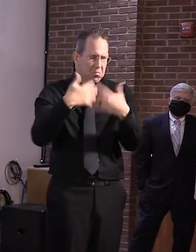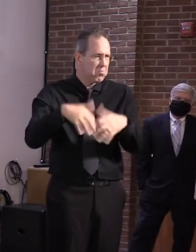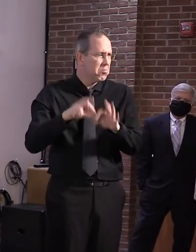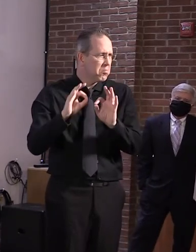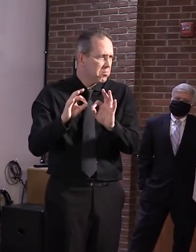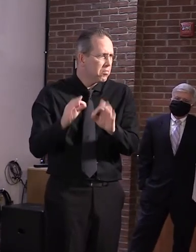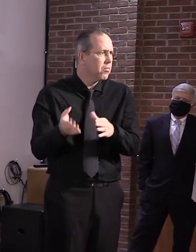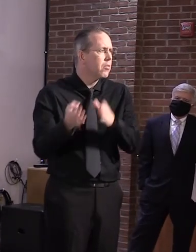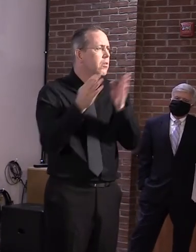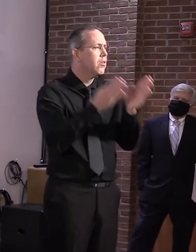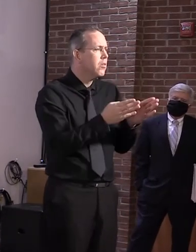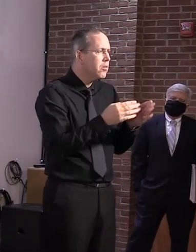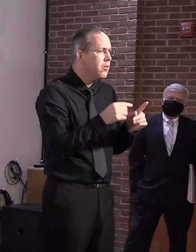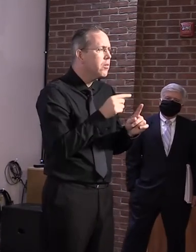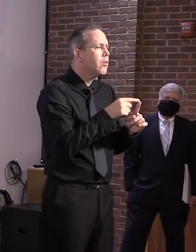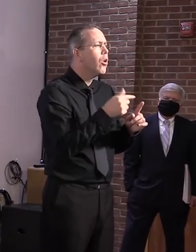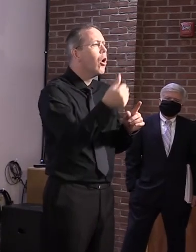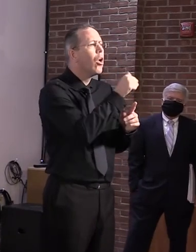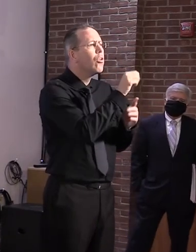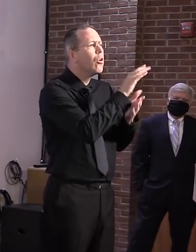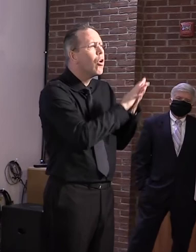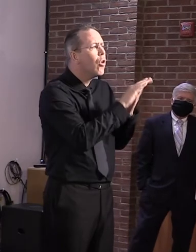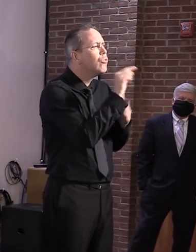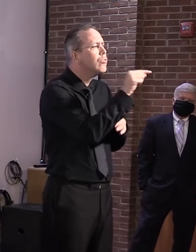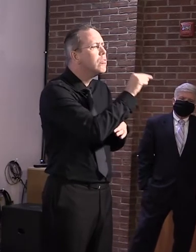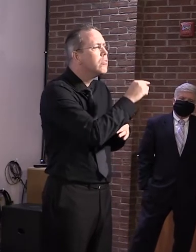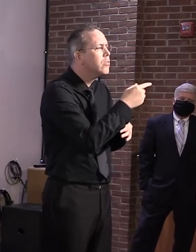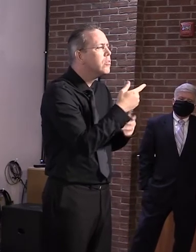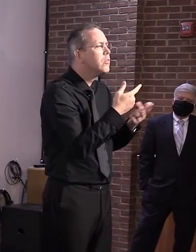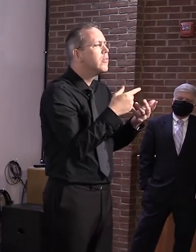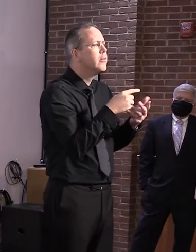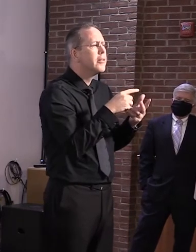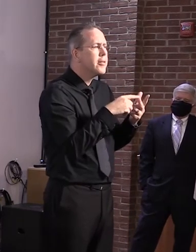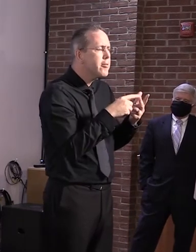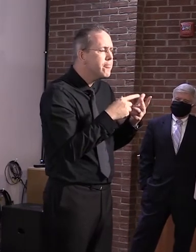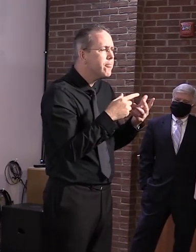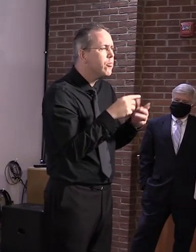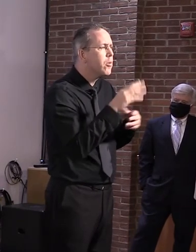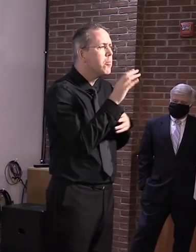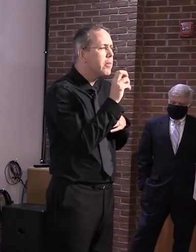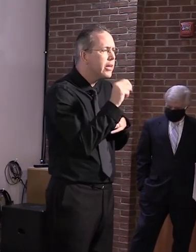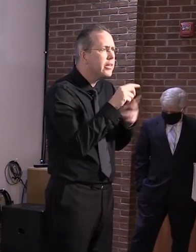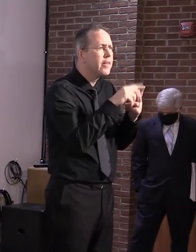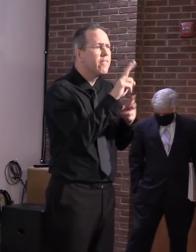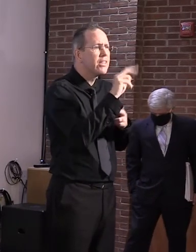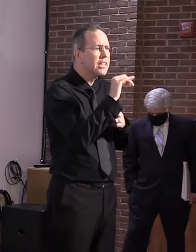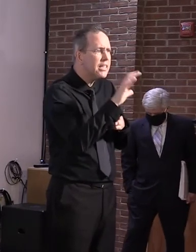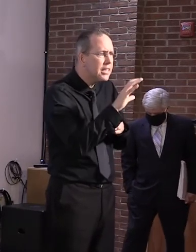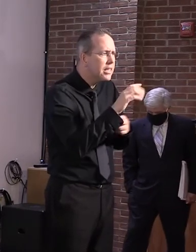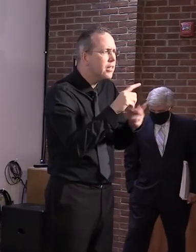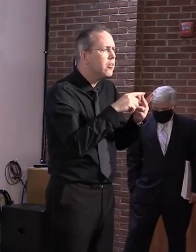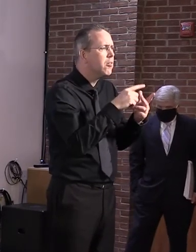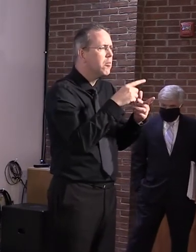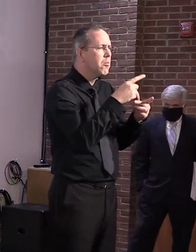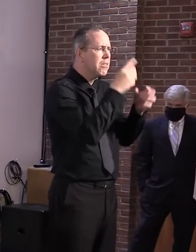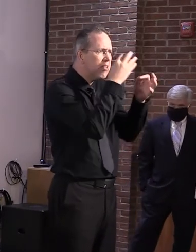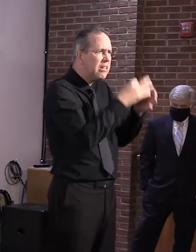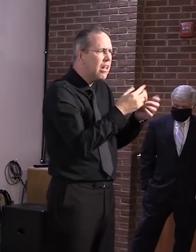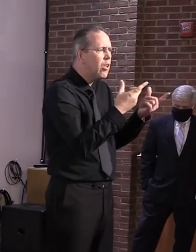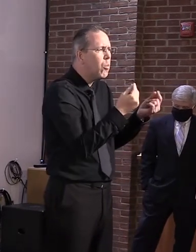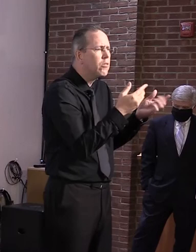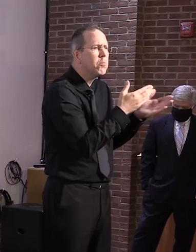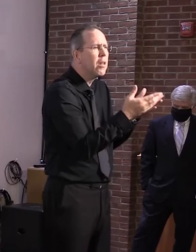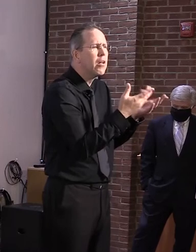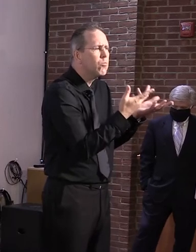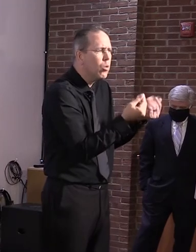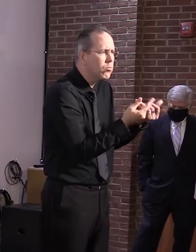The residential colleges have already made decisions regarding their start date. So a couple of them will be starting a little bit earlier